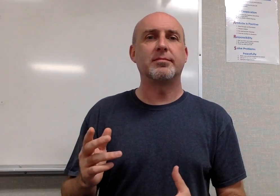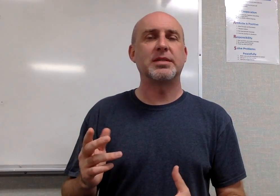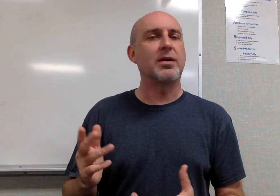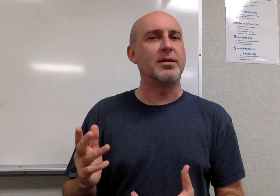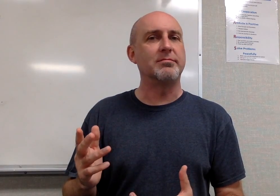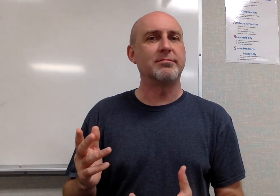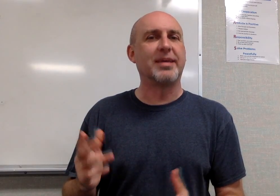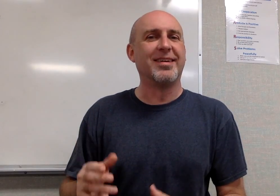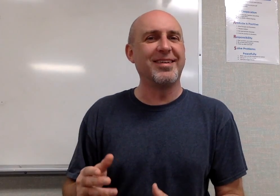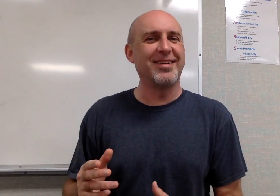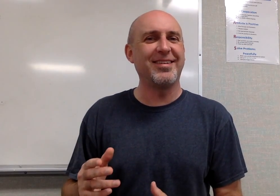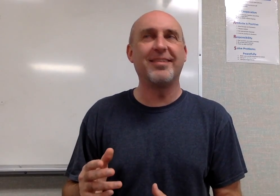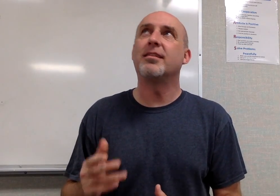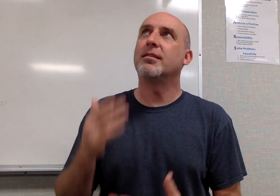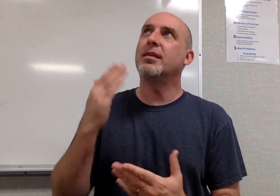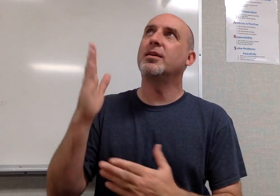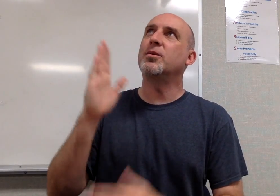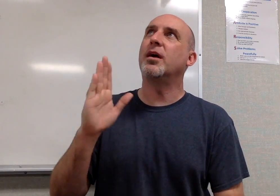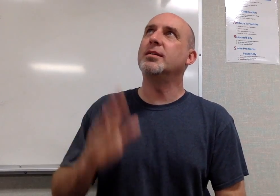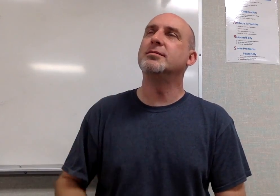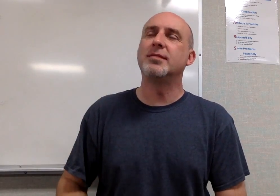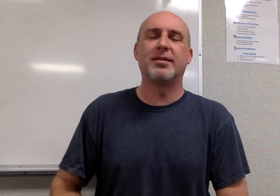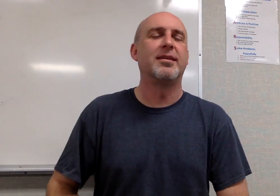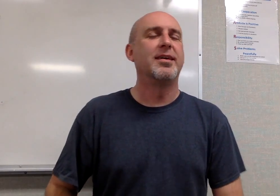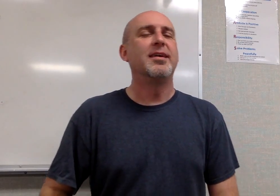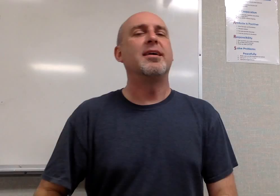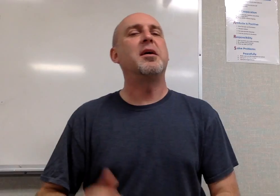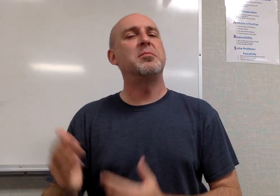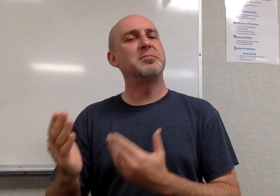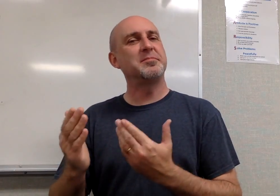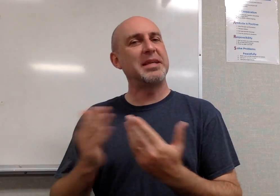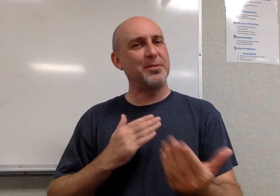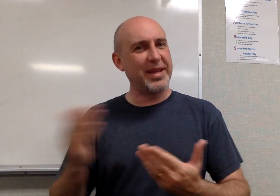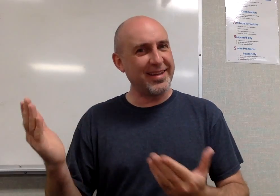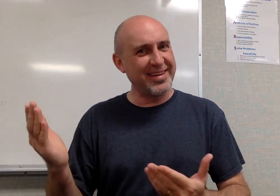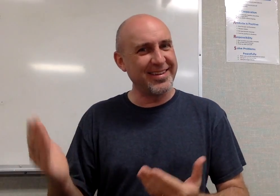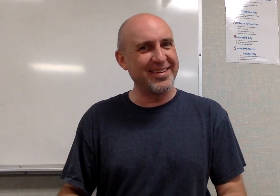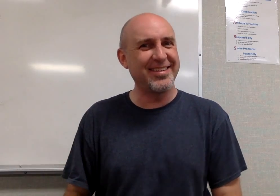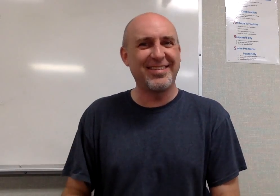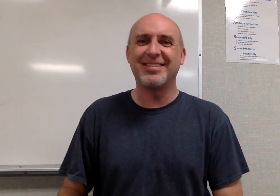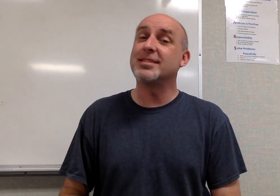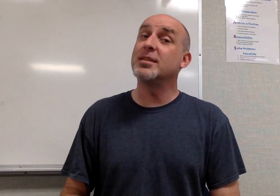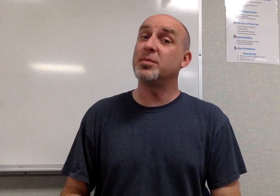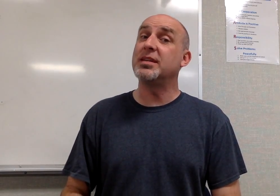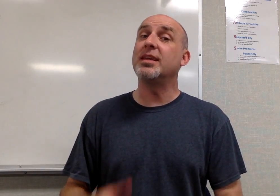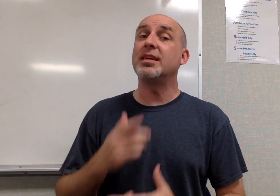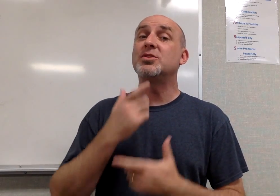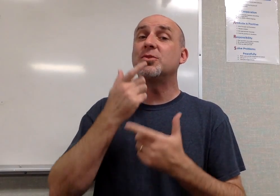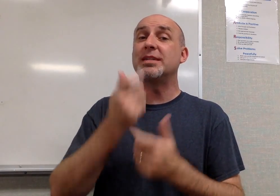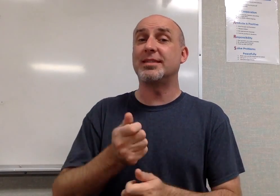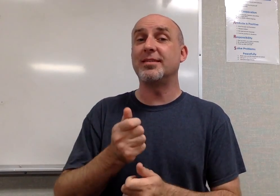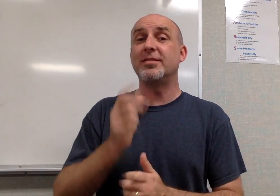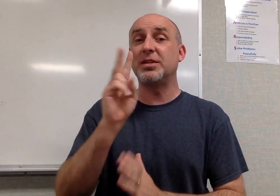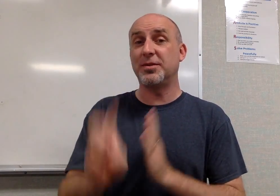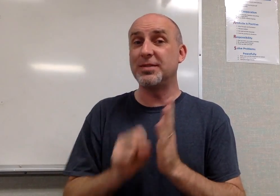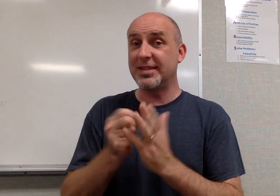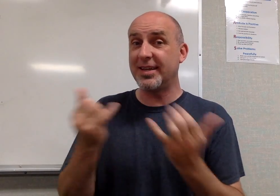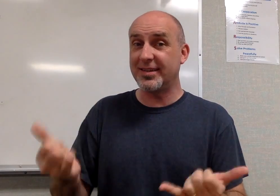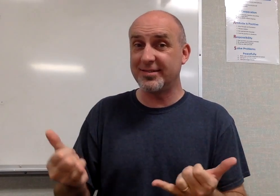It's gone. Thank you, God. Anyway, this is going to be an interesting video today. You